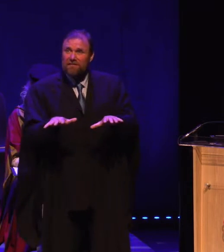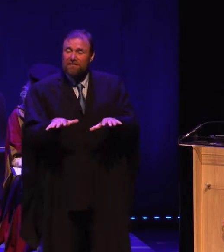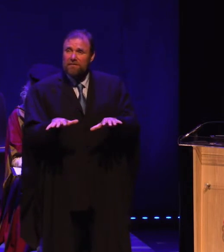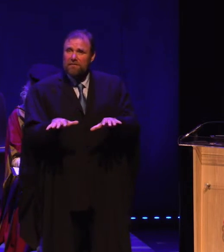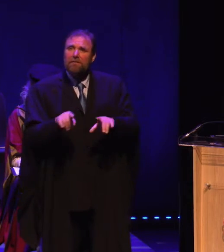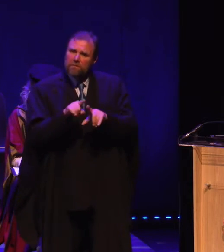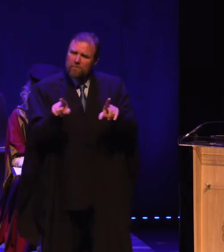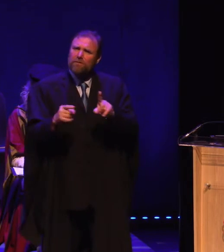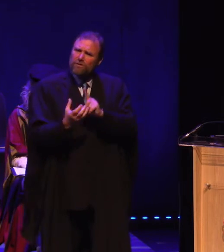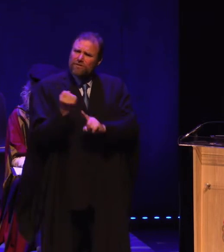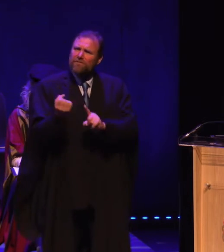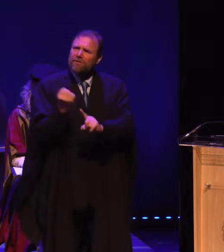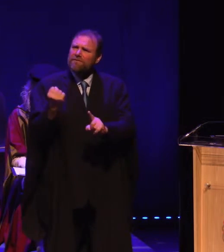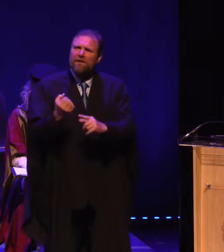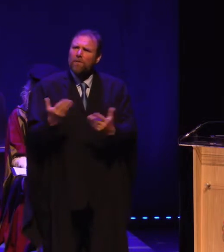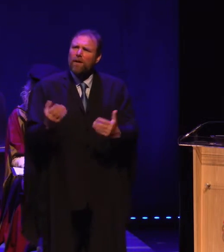times.